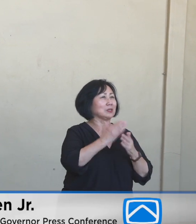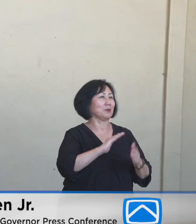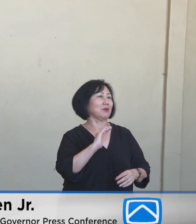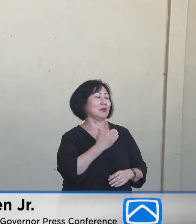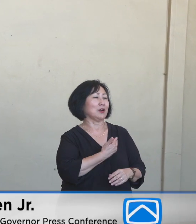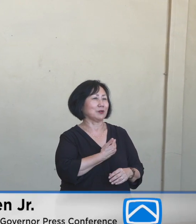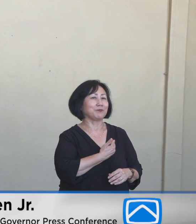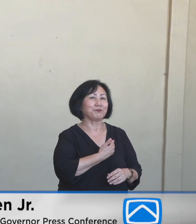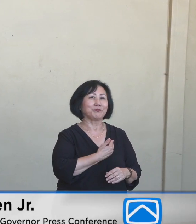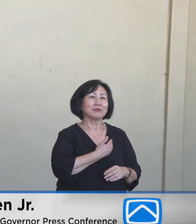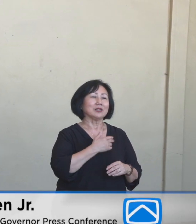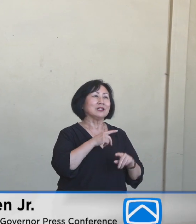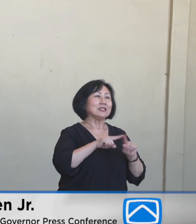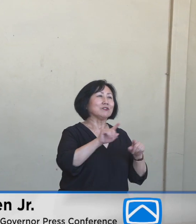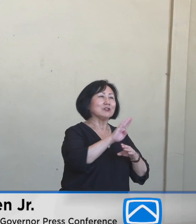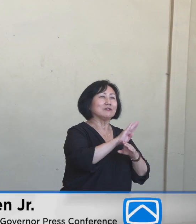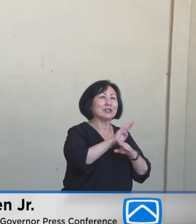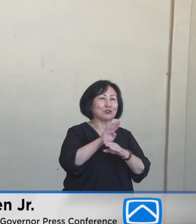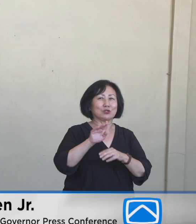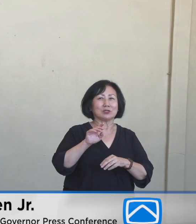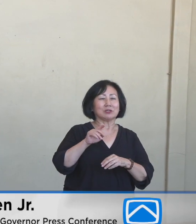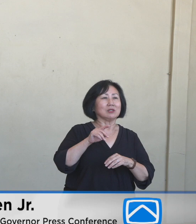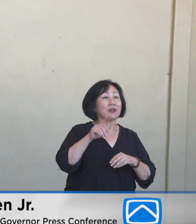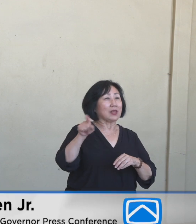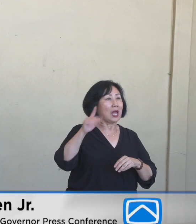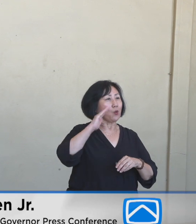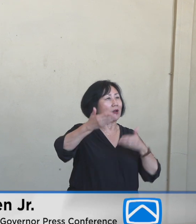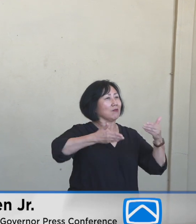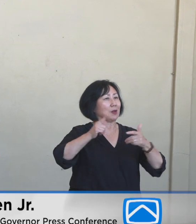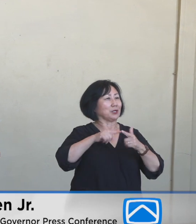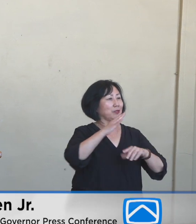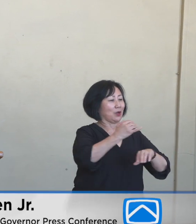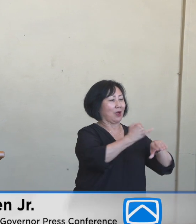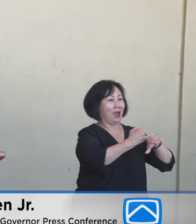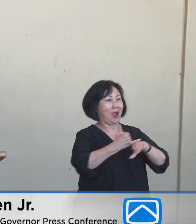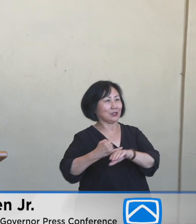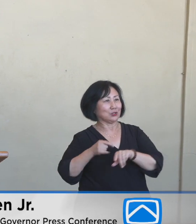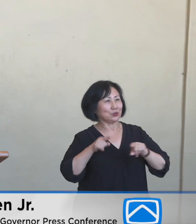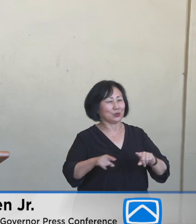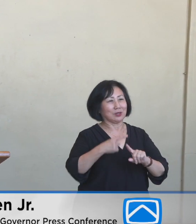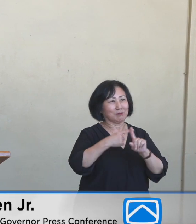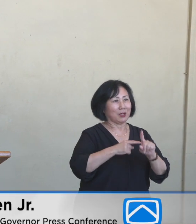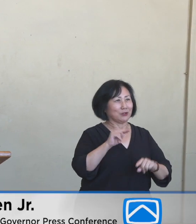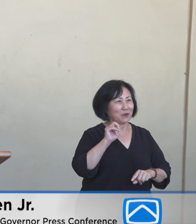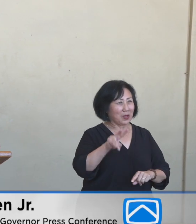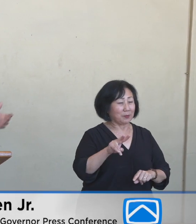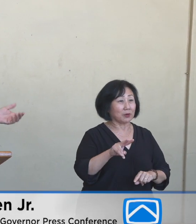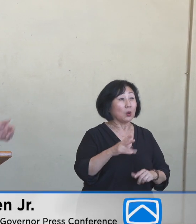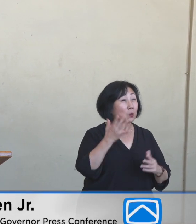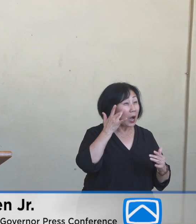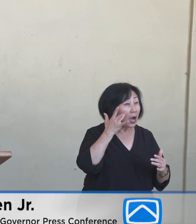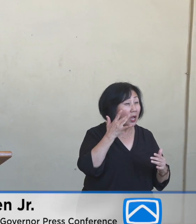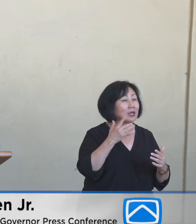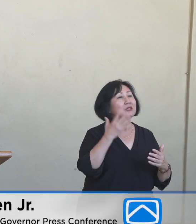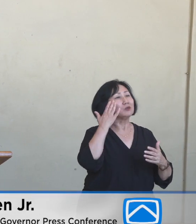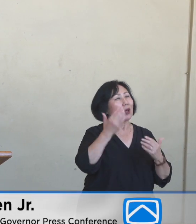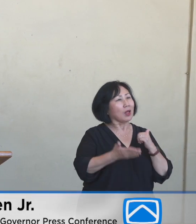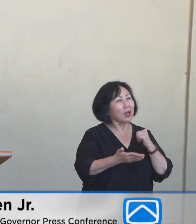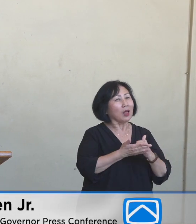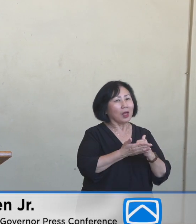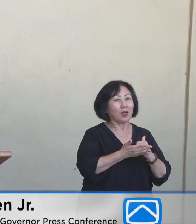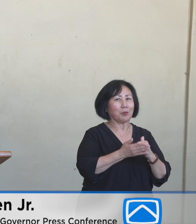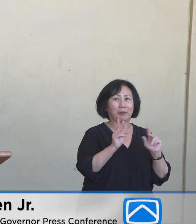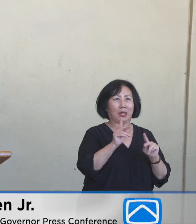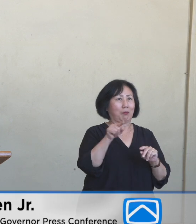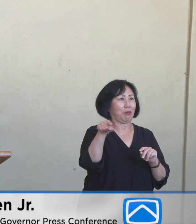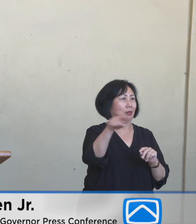our vendors on their respective islands throughout the month of November. Again, to assist all of those that do